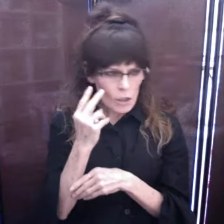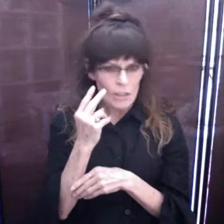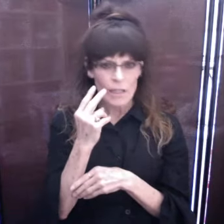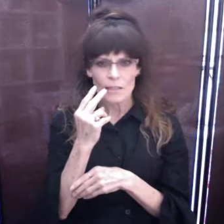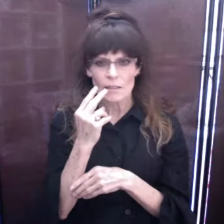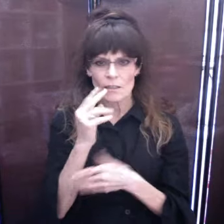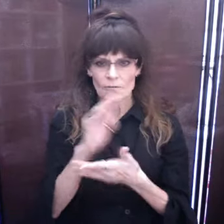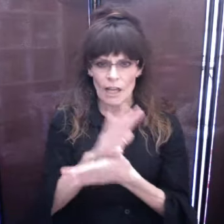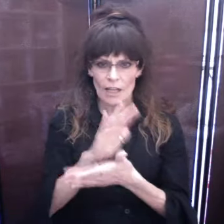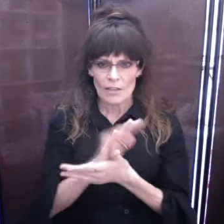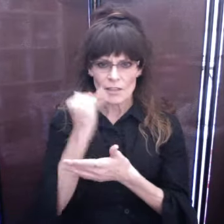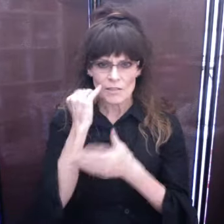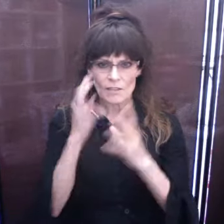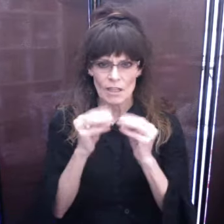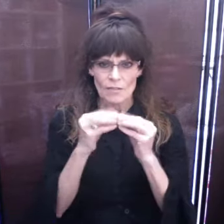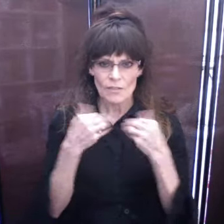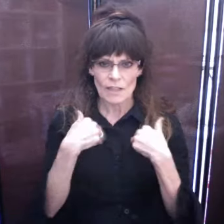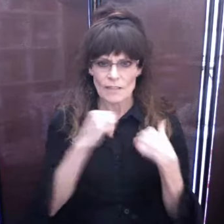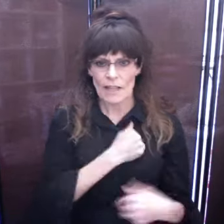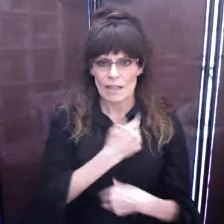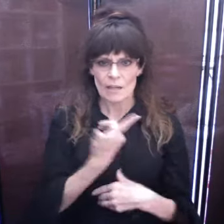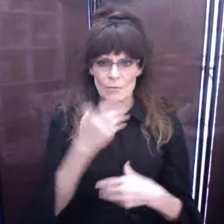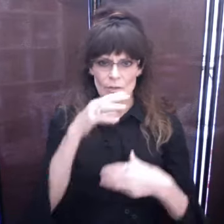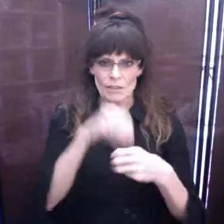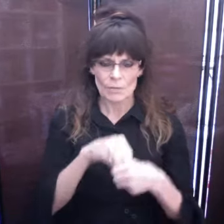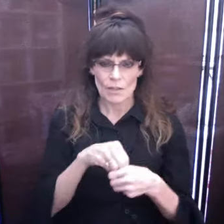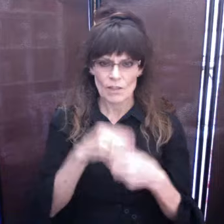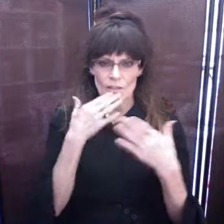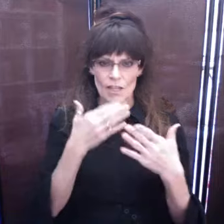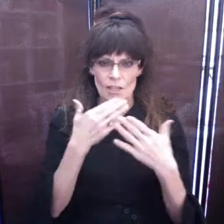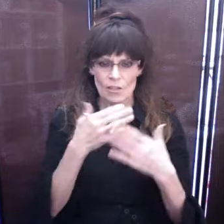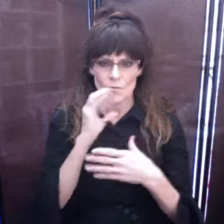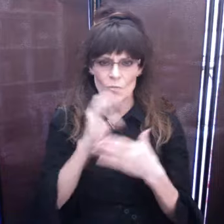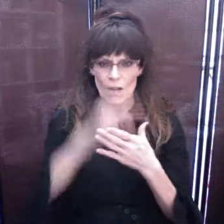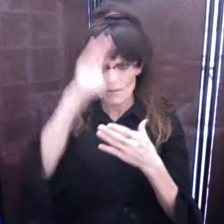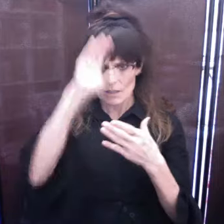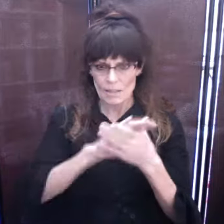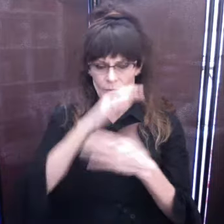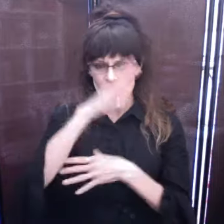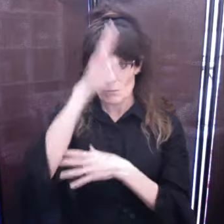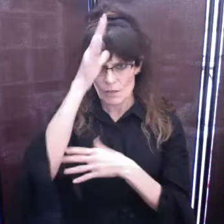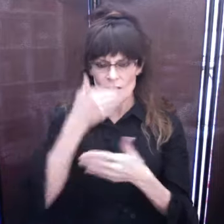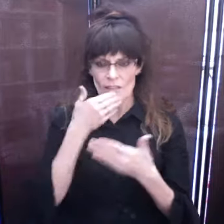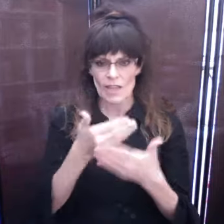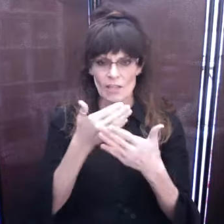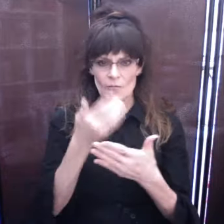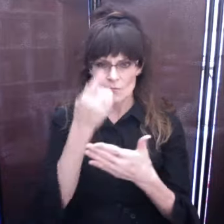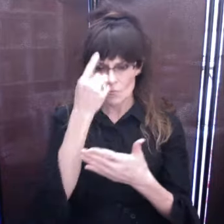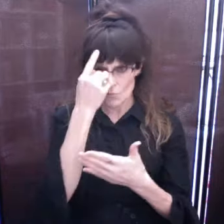this conference had Al-Anon participation. Thank you, wives, husbands, and parents. Thank you for what you do. Thank you for embracing our way